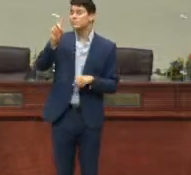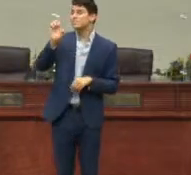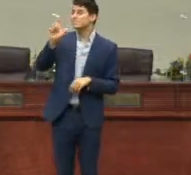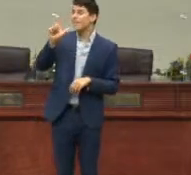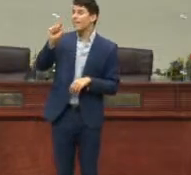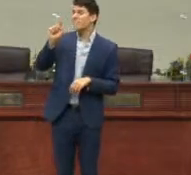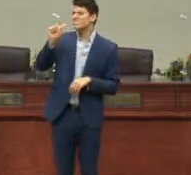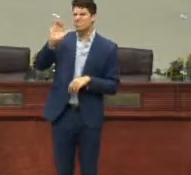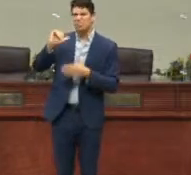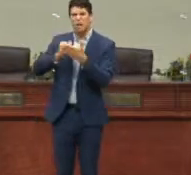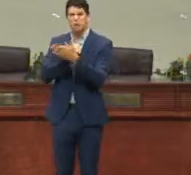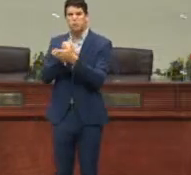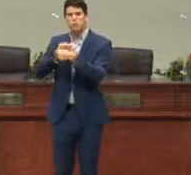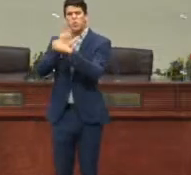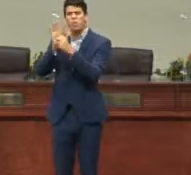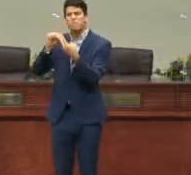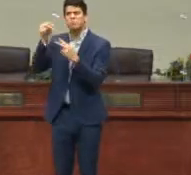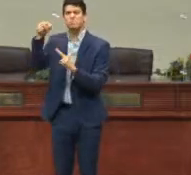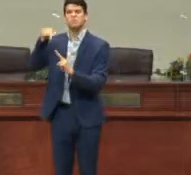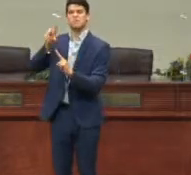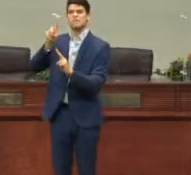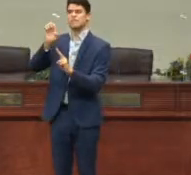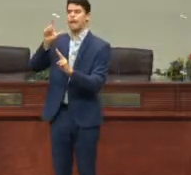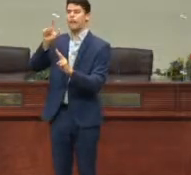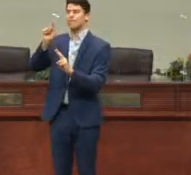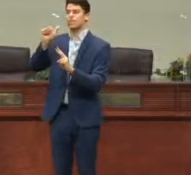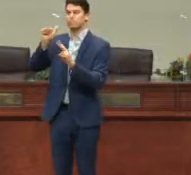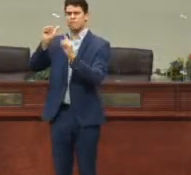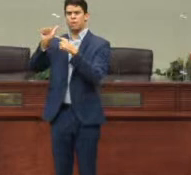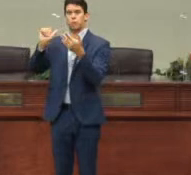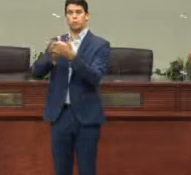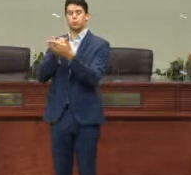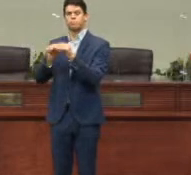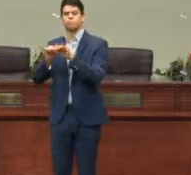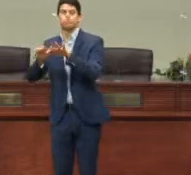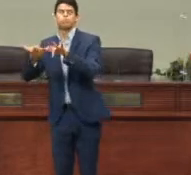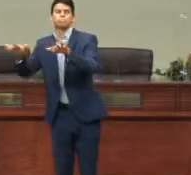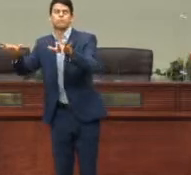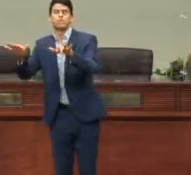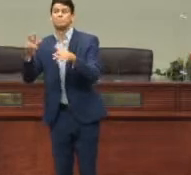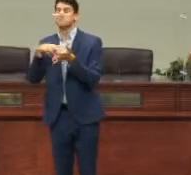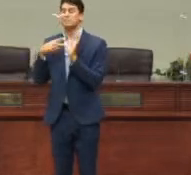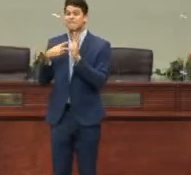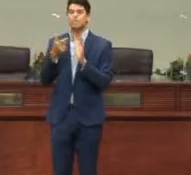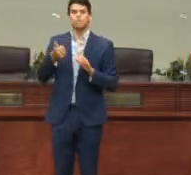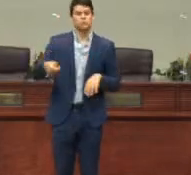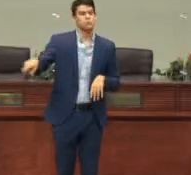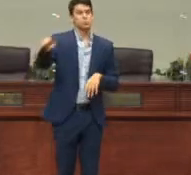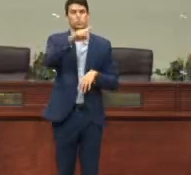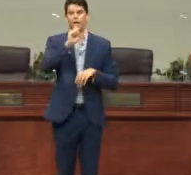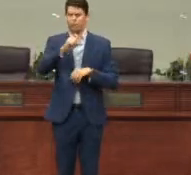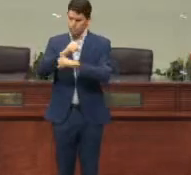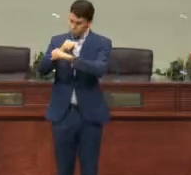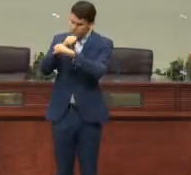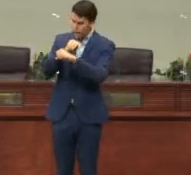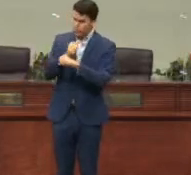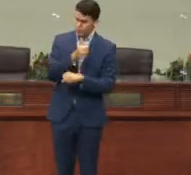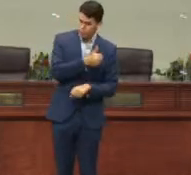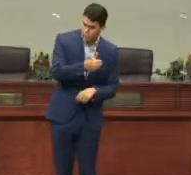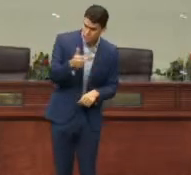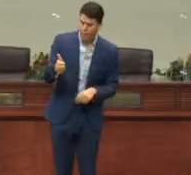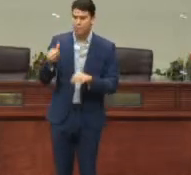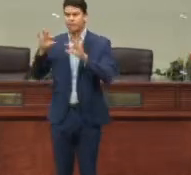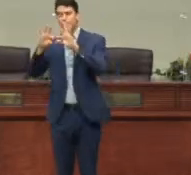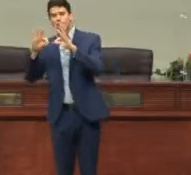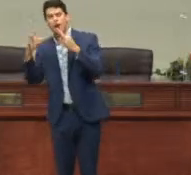the rise, and residents must do everything possible to protect themselves and their loved ones,